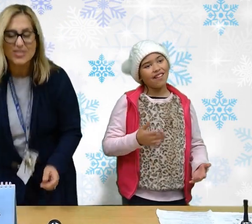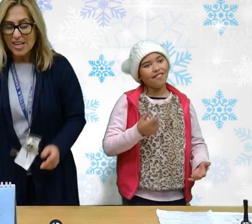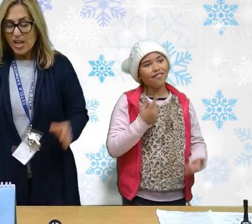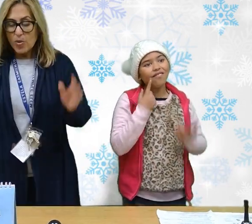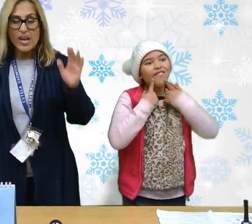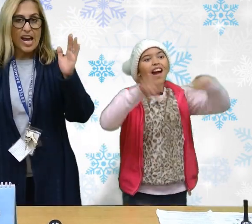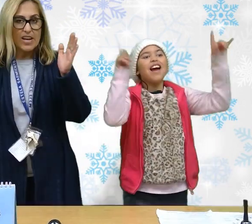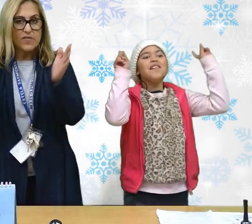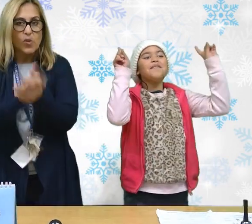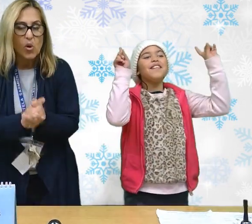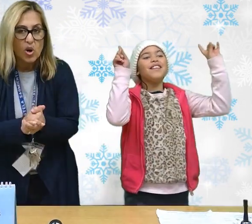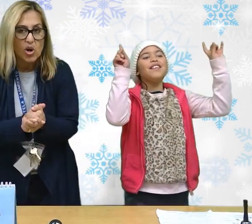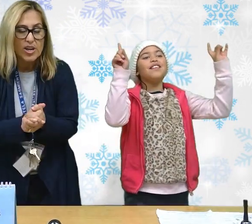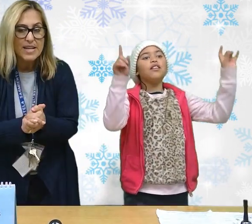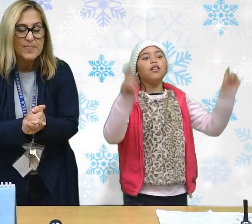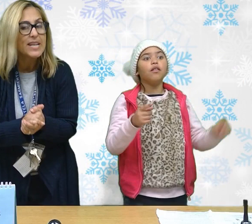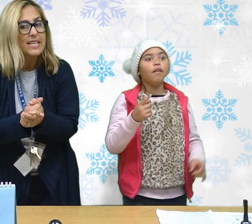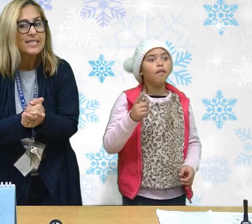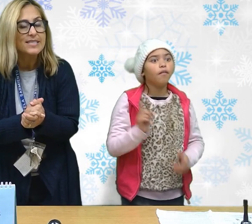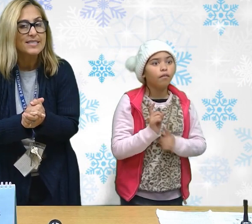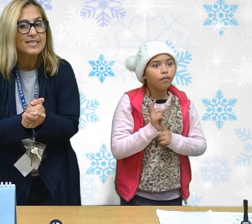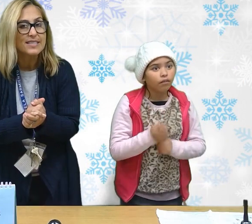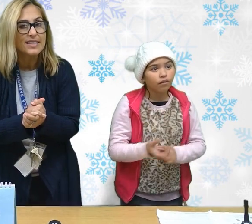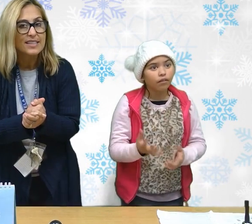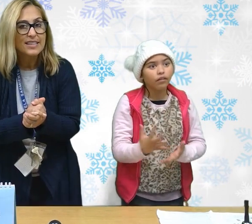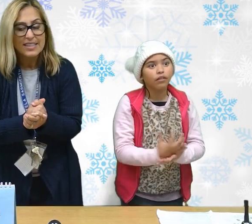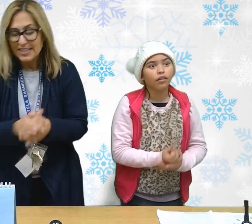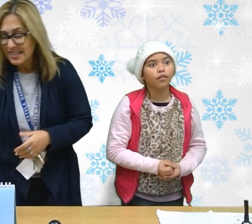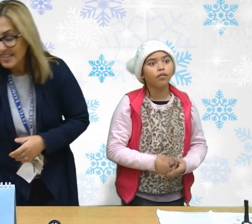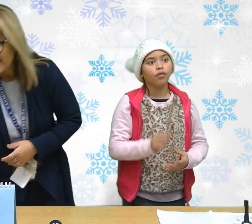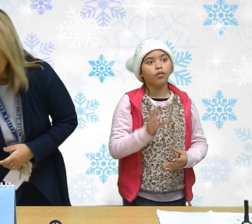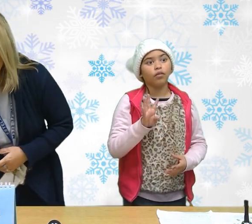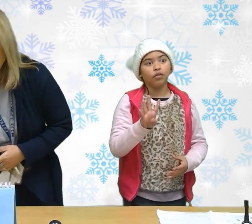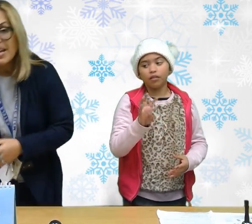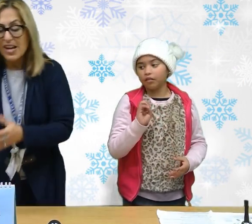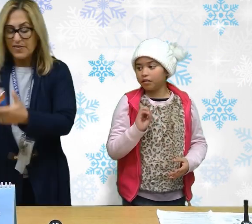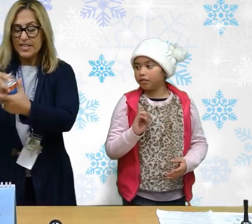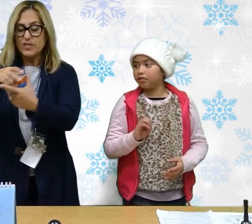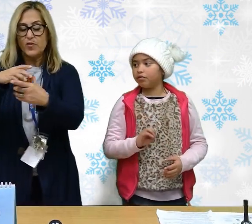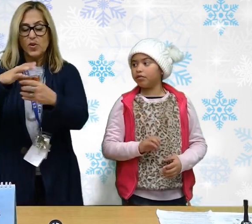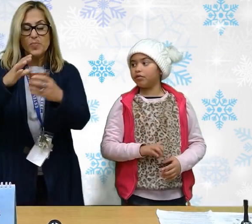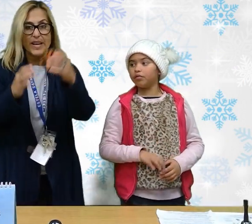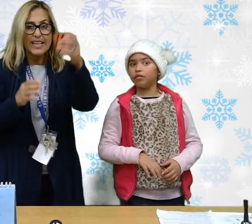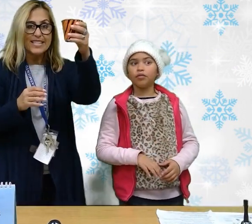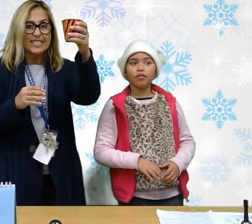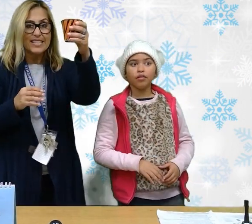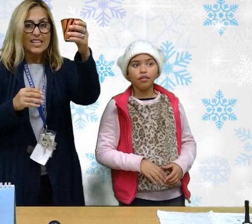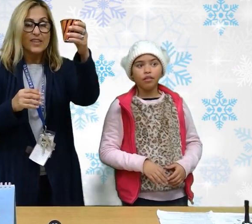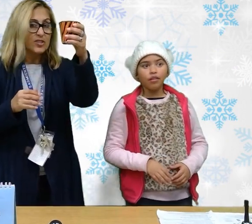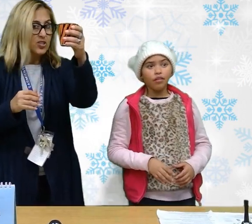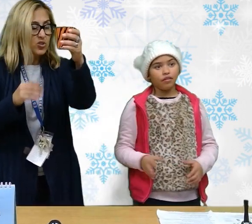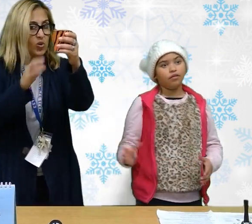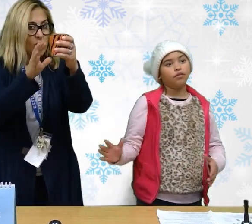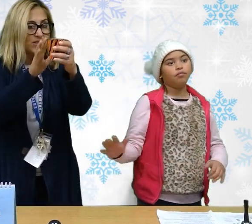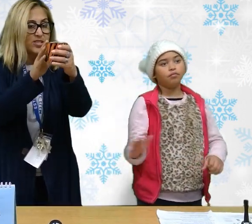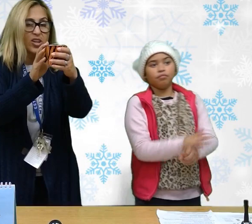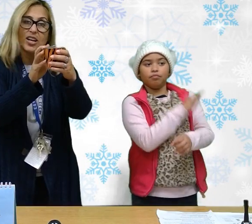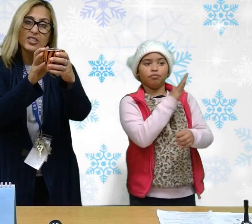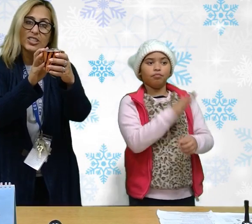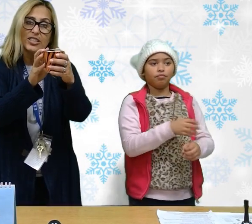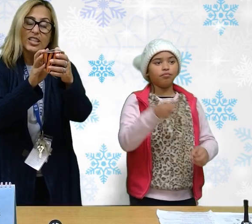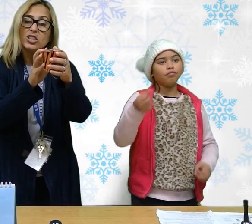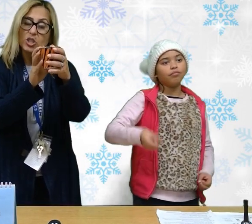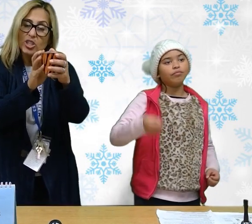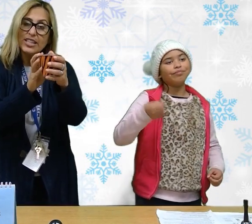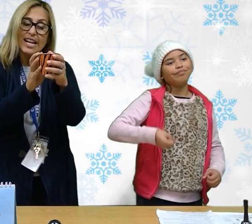minutes? We had 40 minutes. And we have this full bucket of a soaring